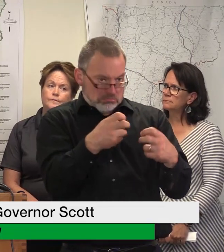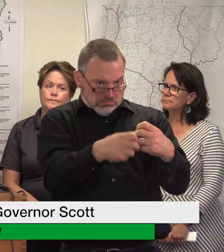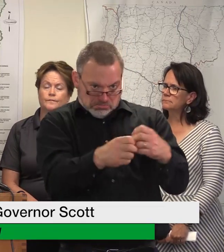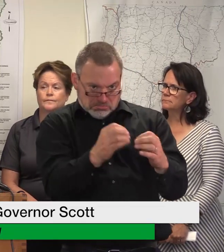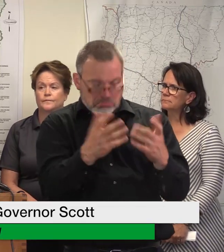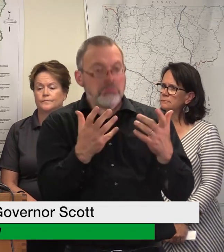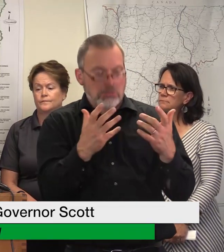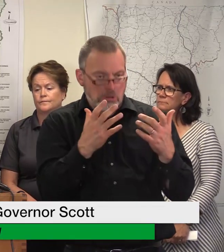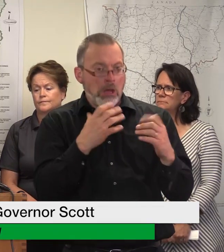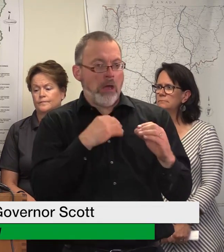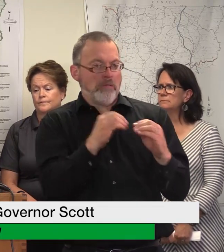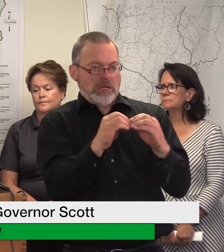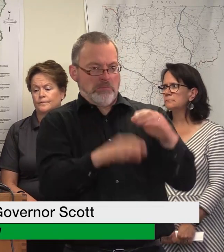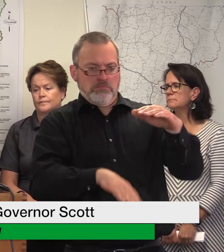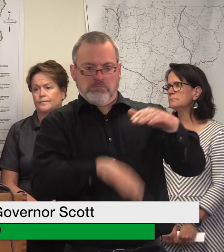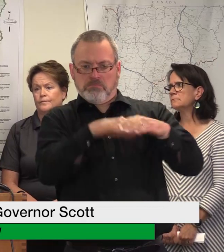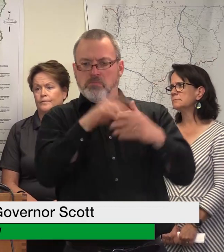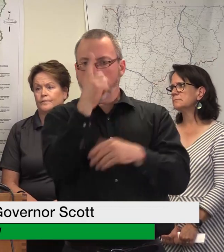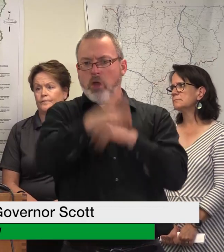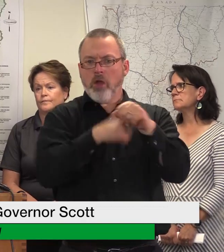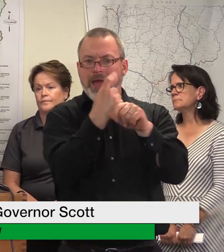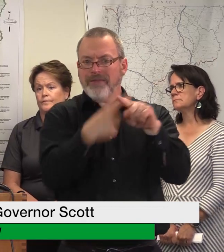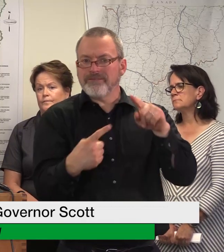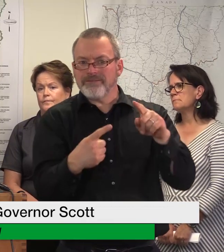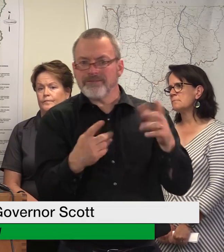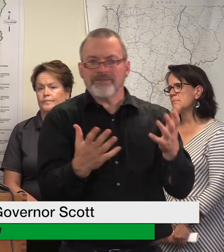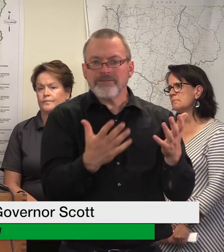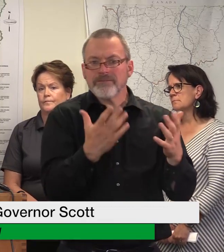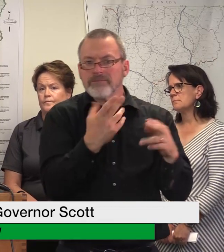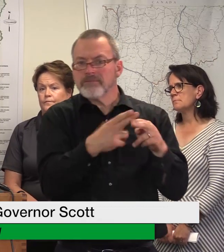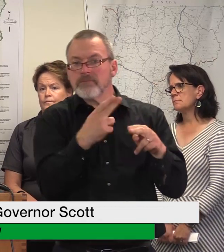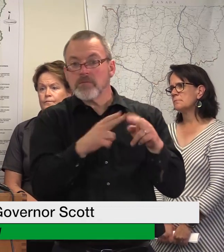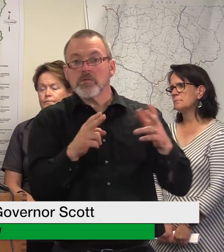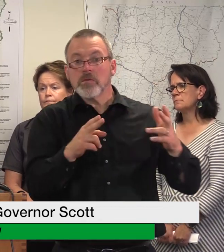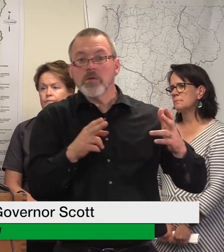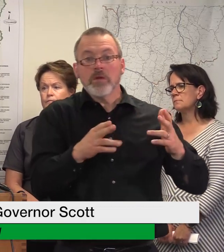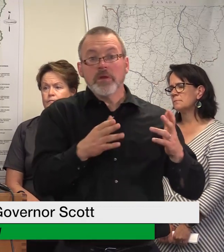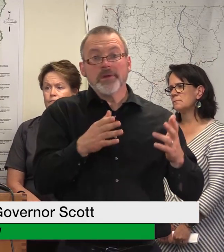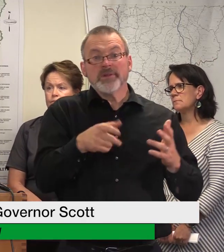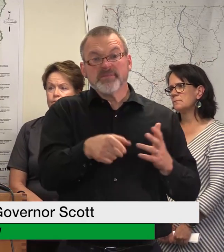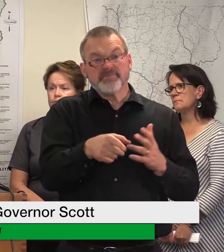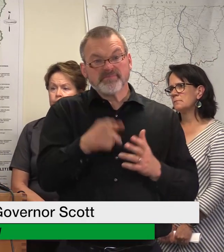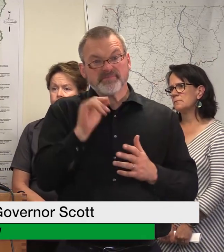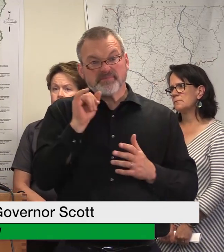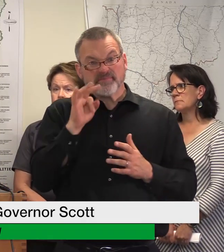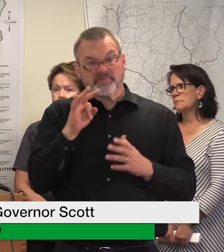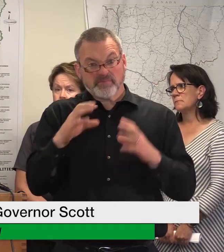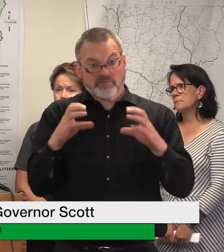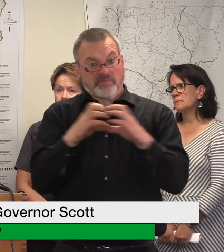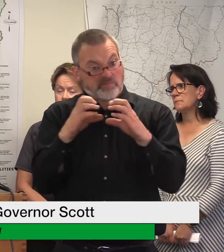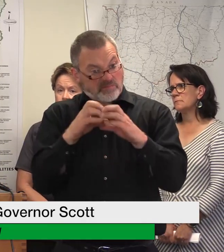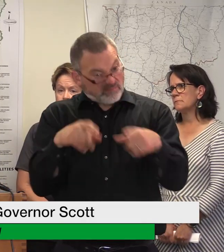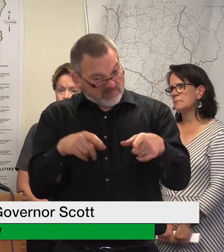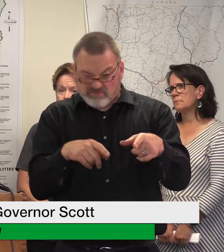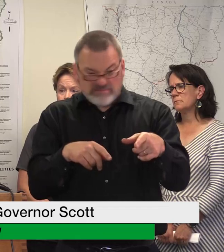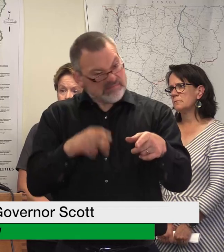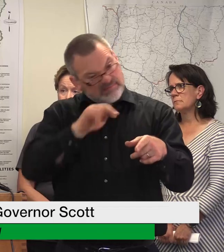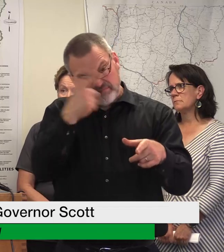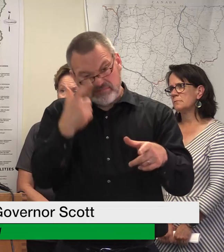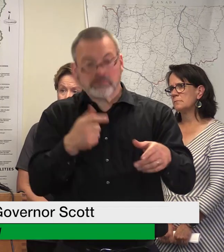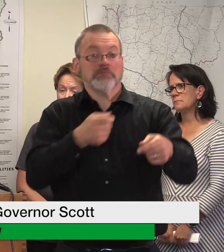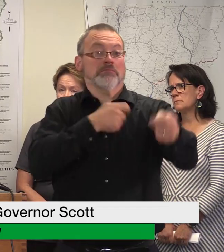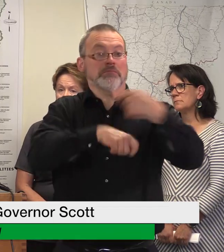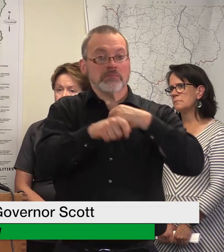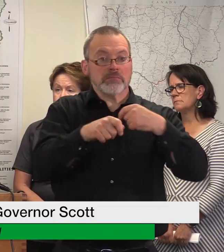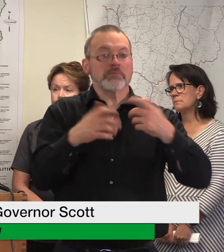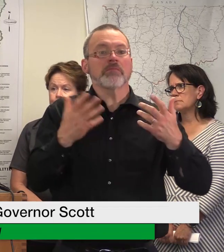If it makes sense for a mobile home unit to be placed by their home, and it's not in a floodplain, that is